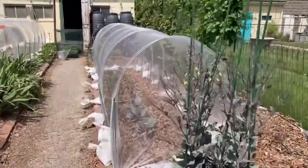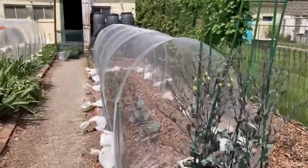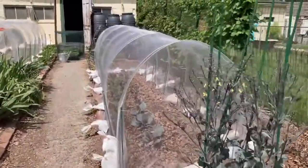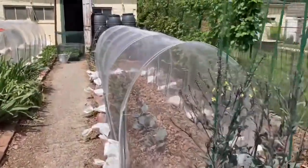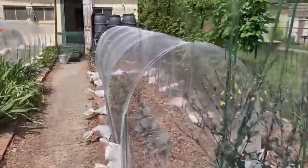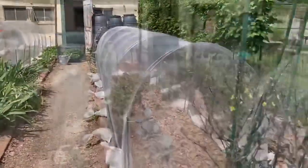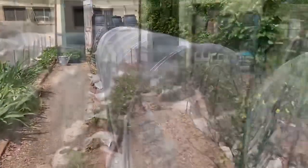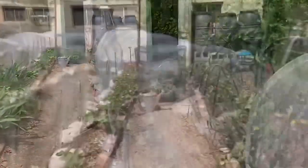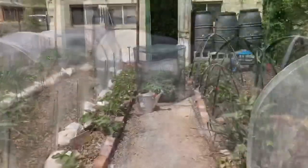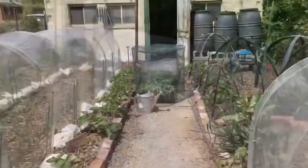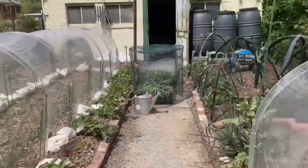full sun.